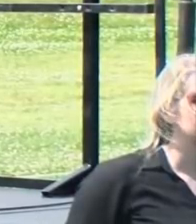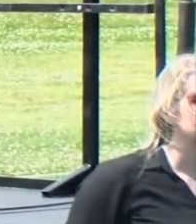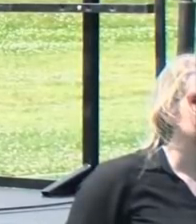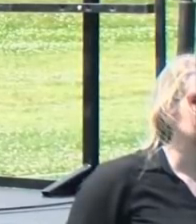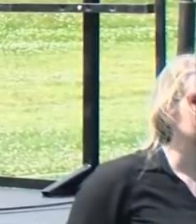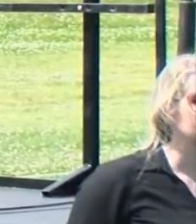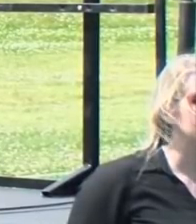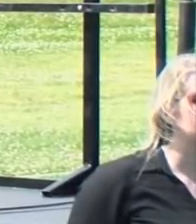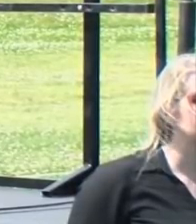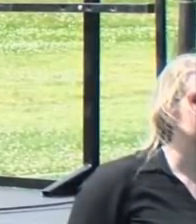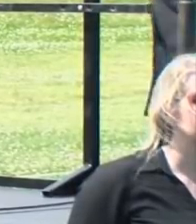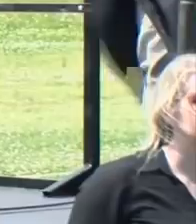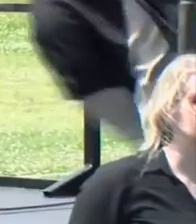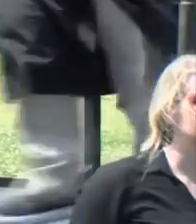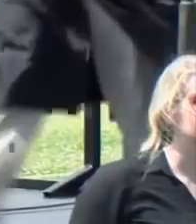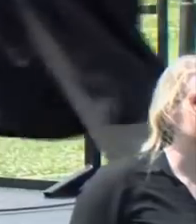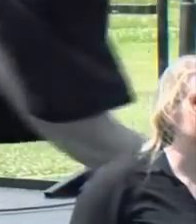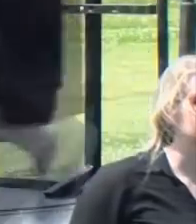Ivan Beckman,